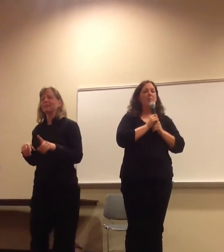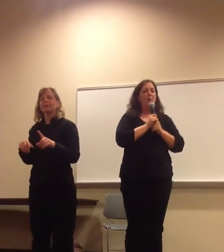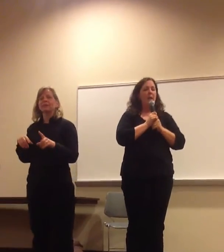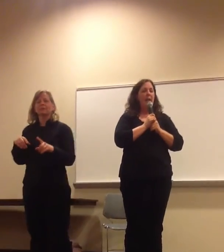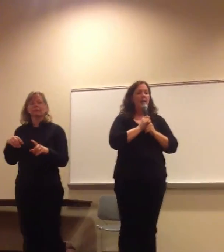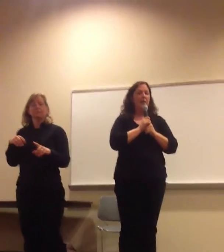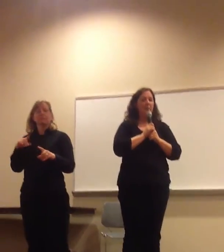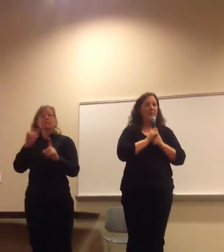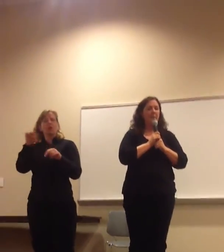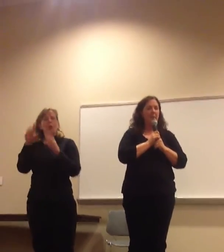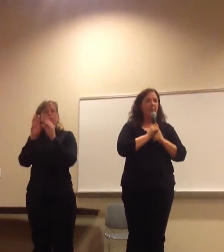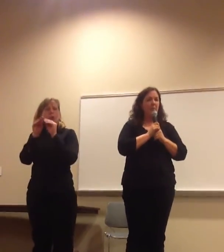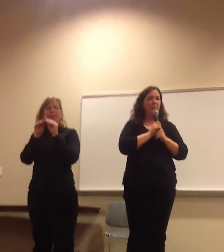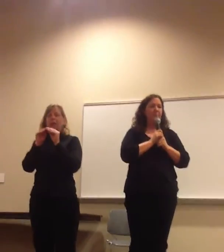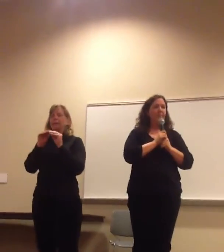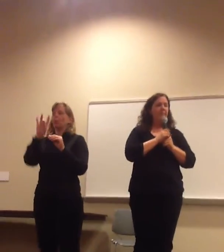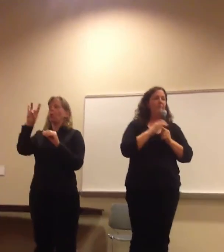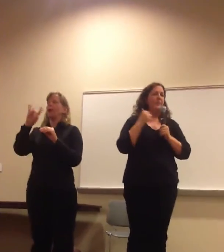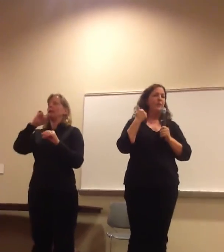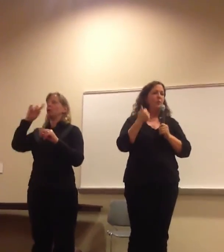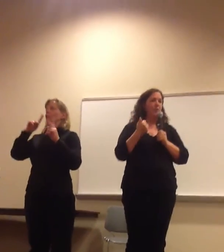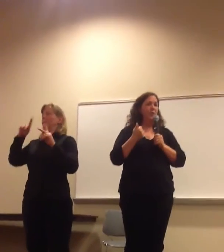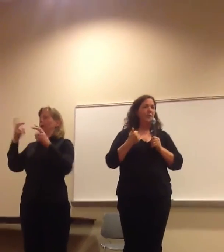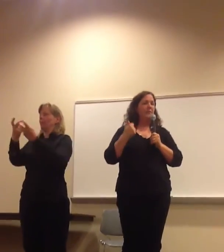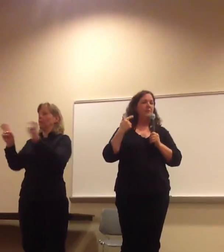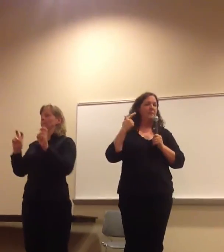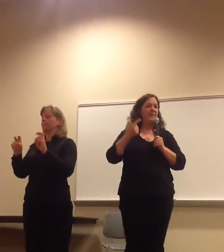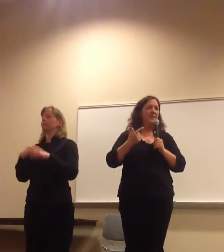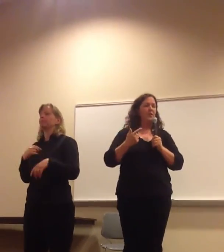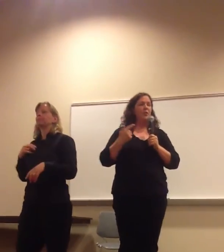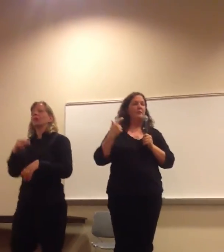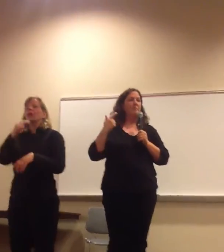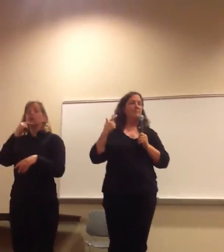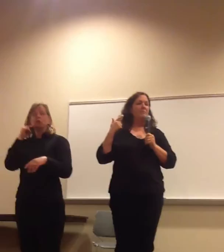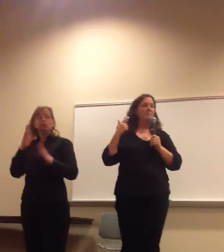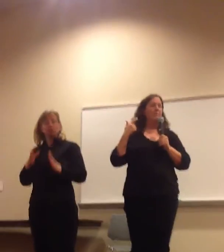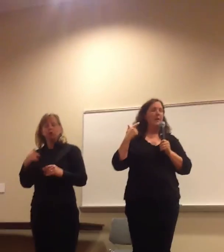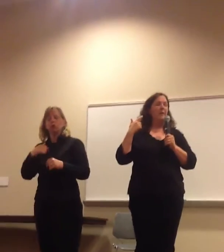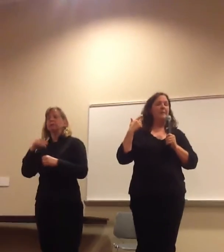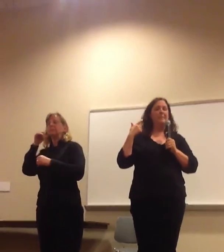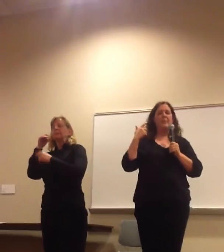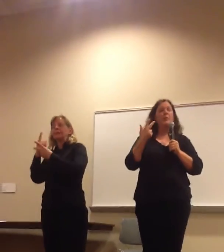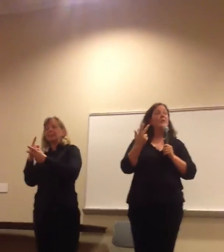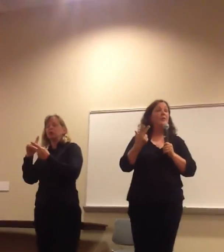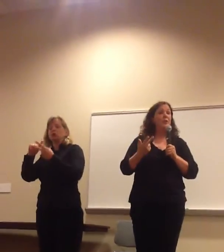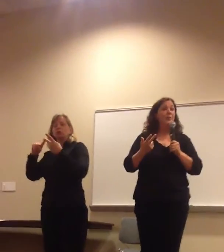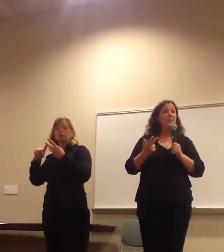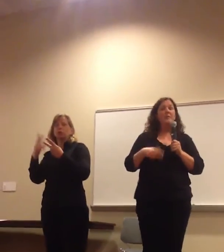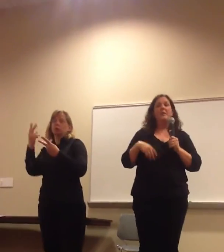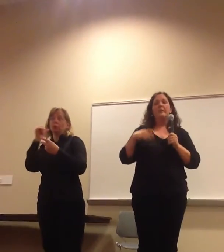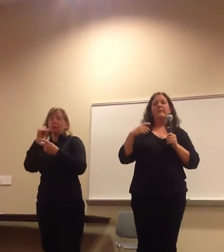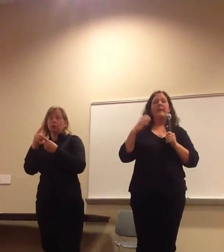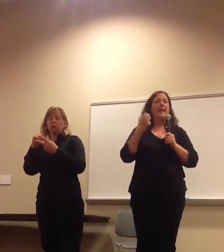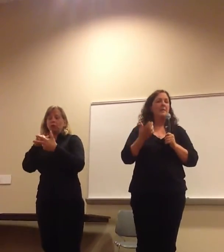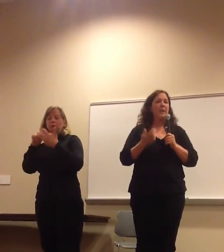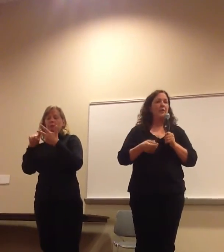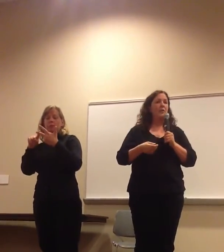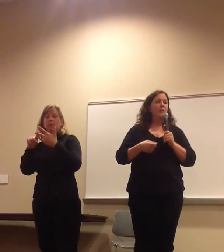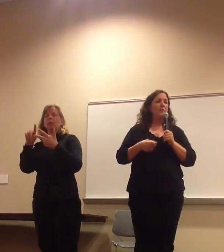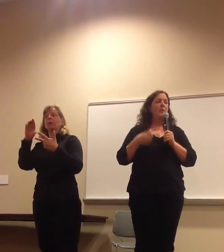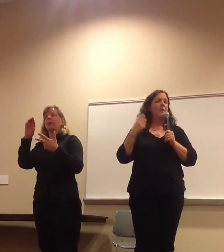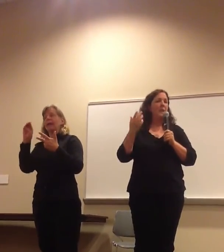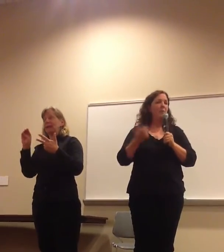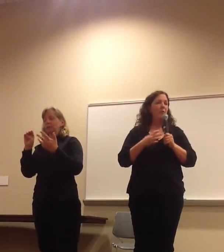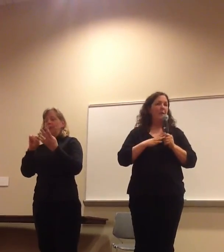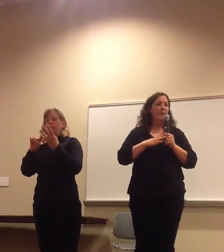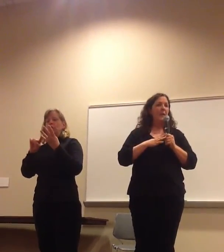there were about 8 hearing people in the room, the nutritionist, the sister, 2 sisters, the case